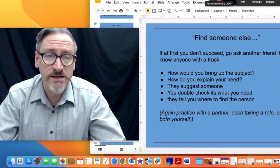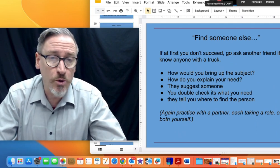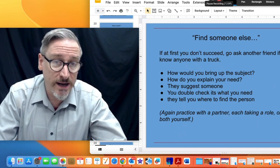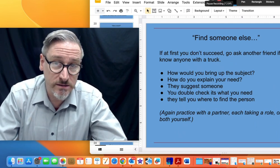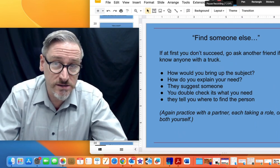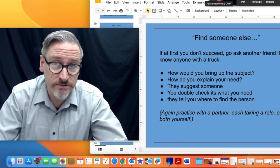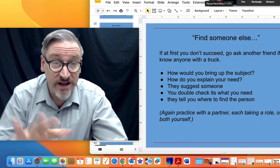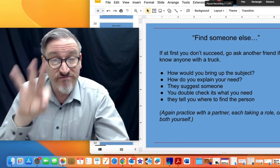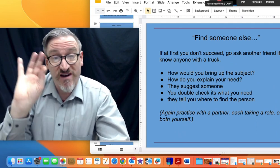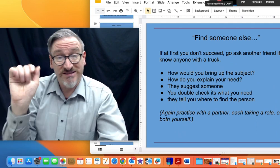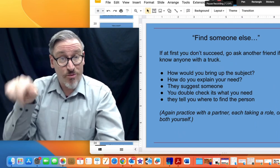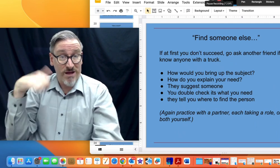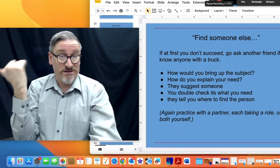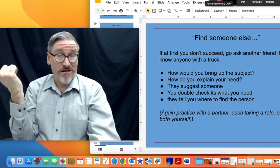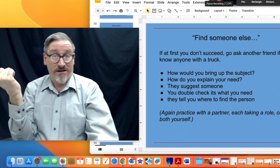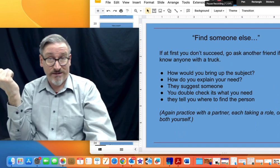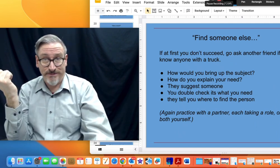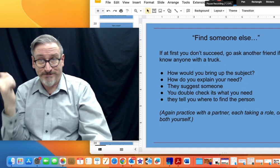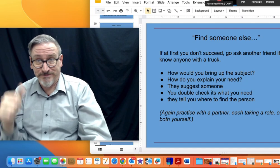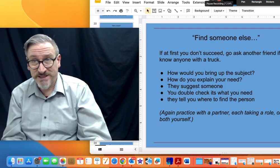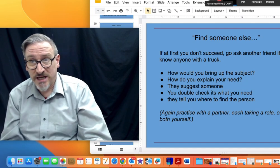Find someone else.